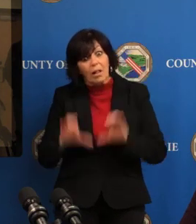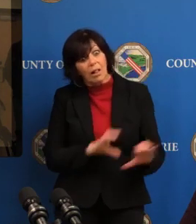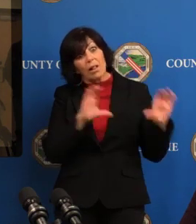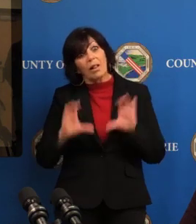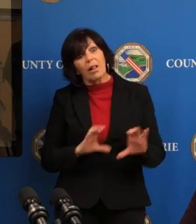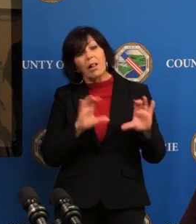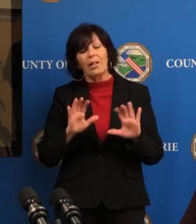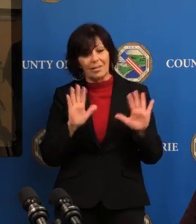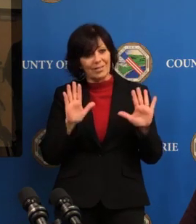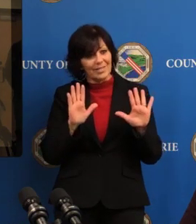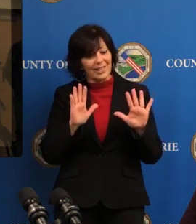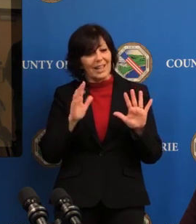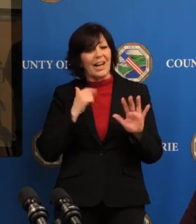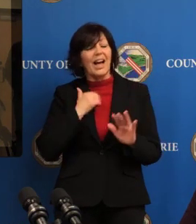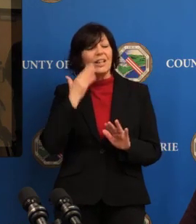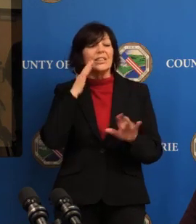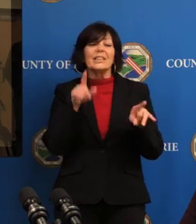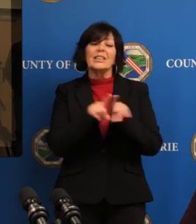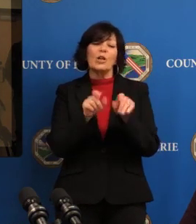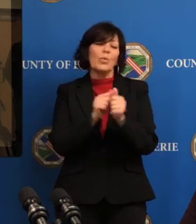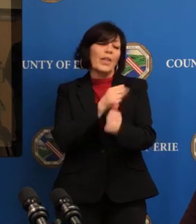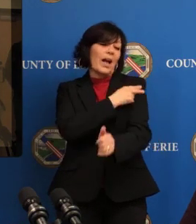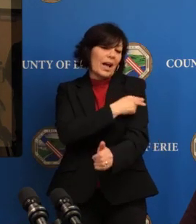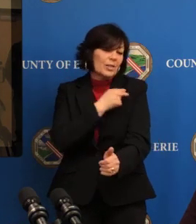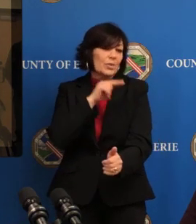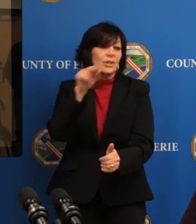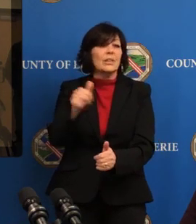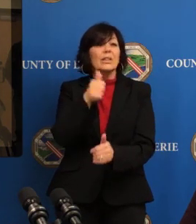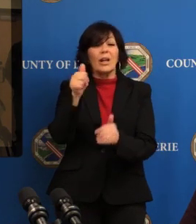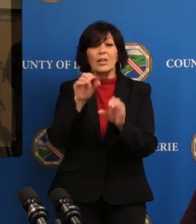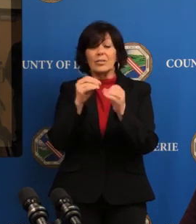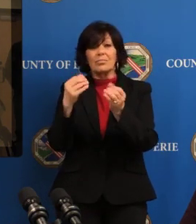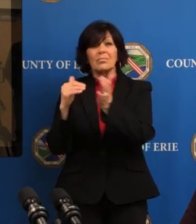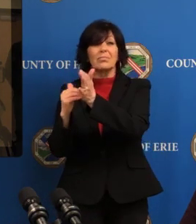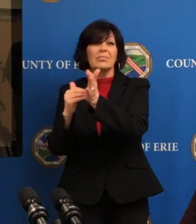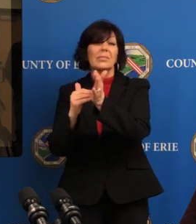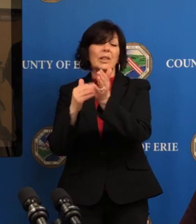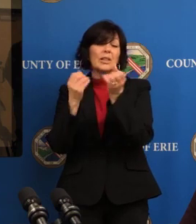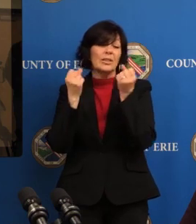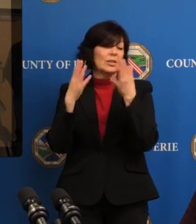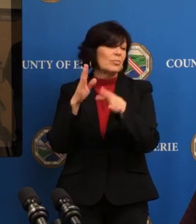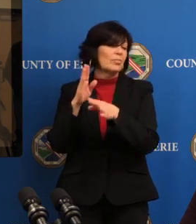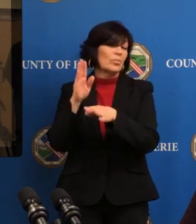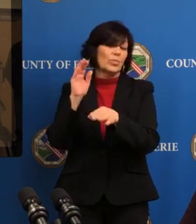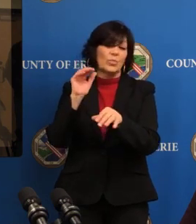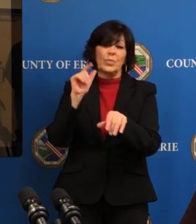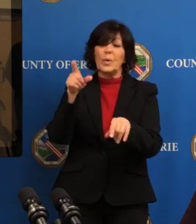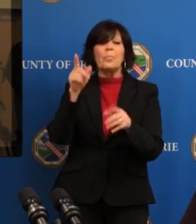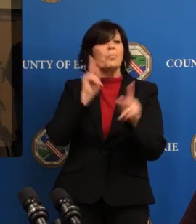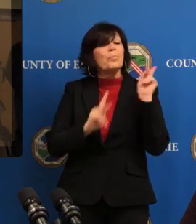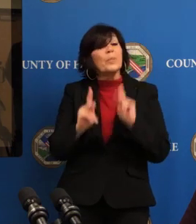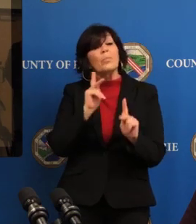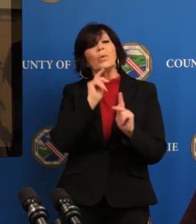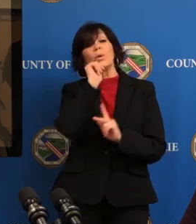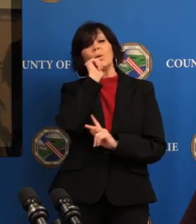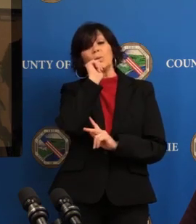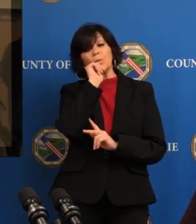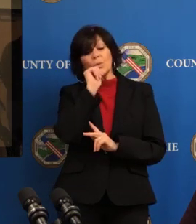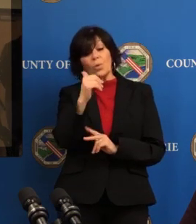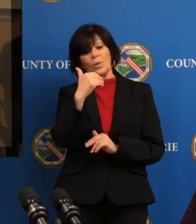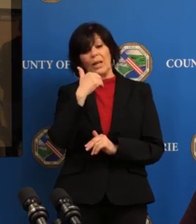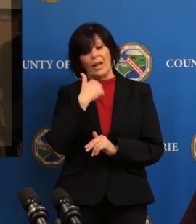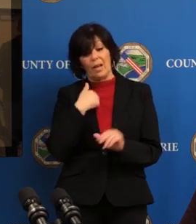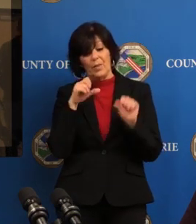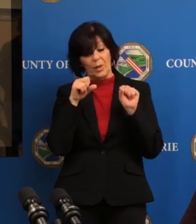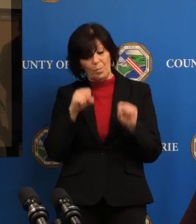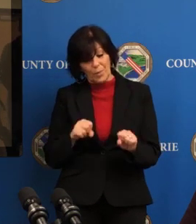burnout. I know the same thing with hospitals and other organizations. They've had a lot of calls in because people do not have the